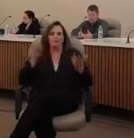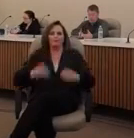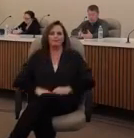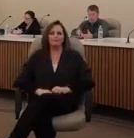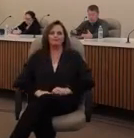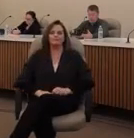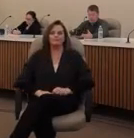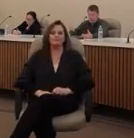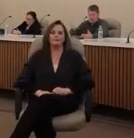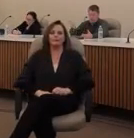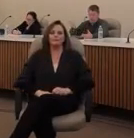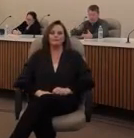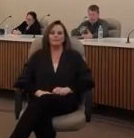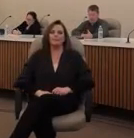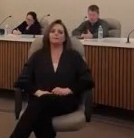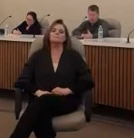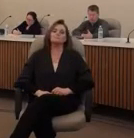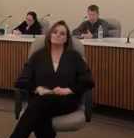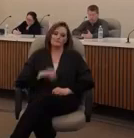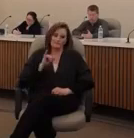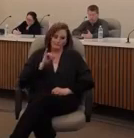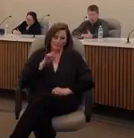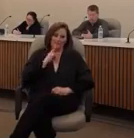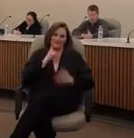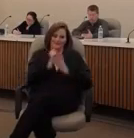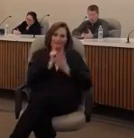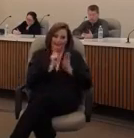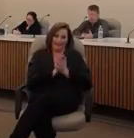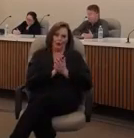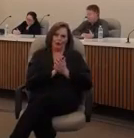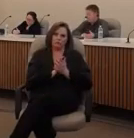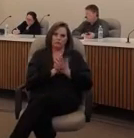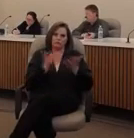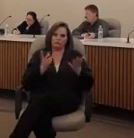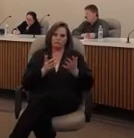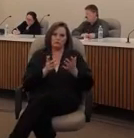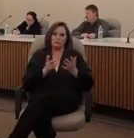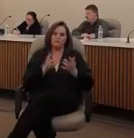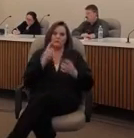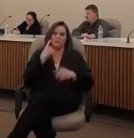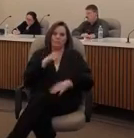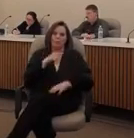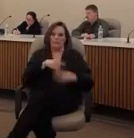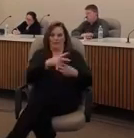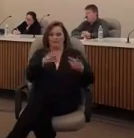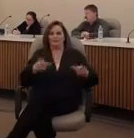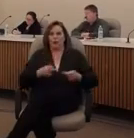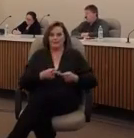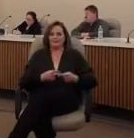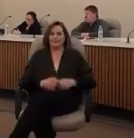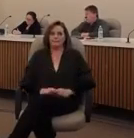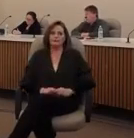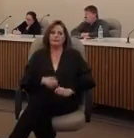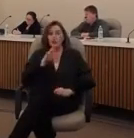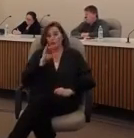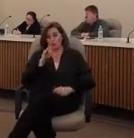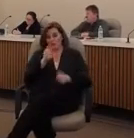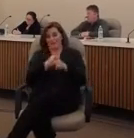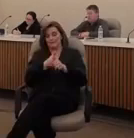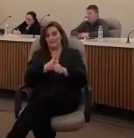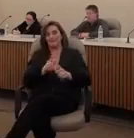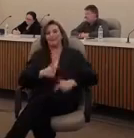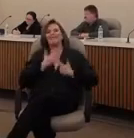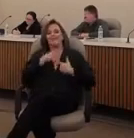Basically, as long as this is legal under the code for this site. So Rick actually lives in the